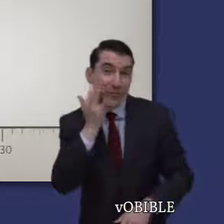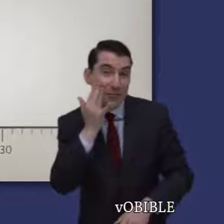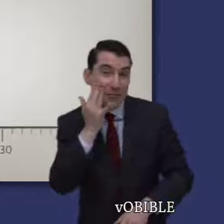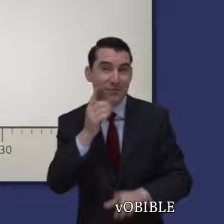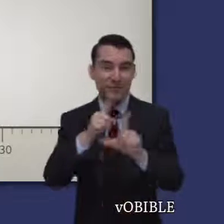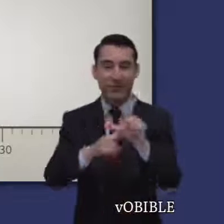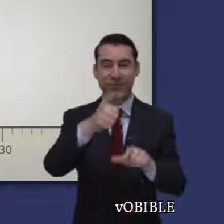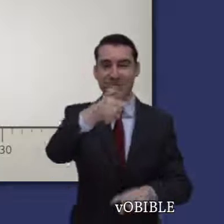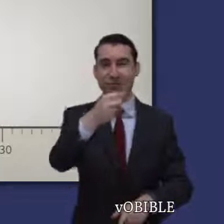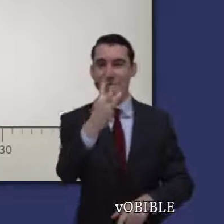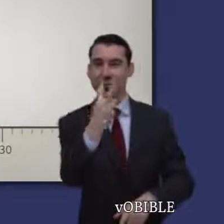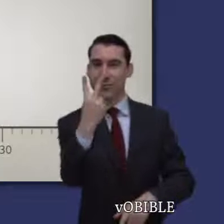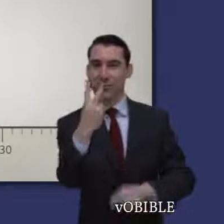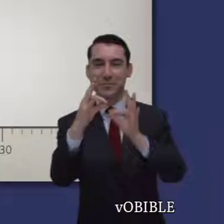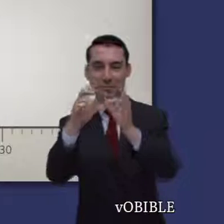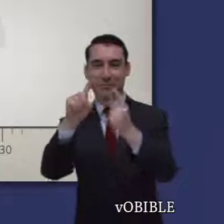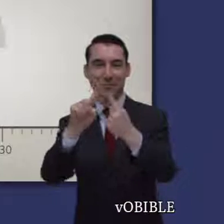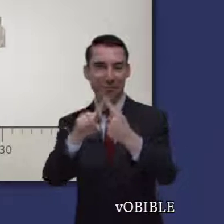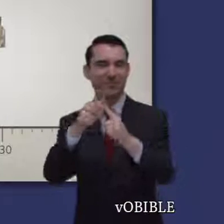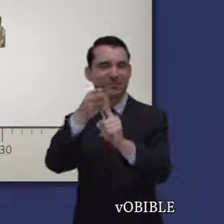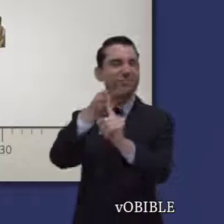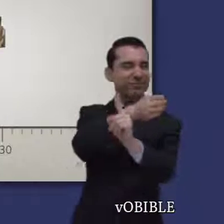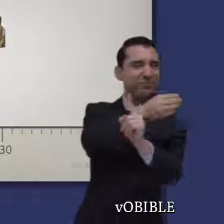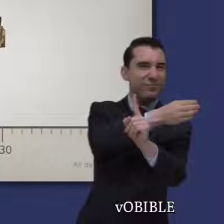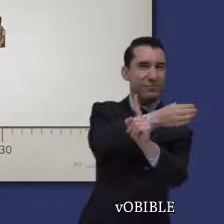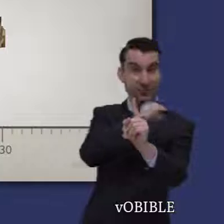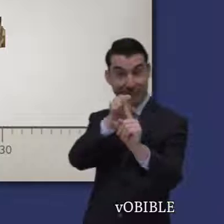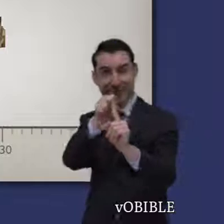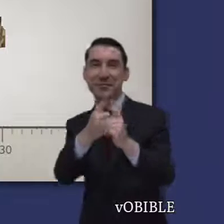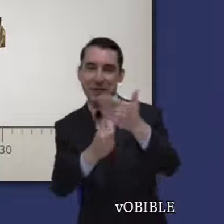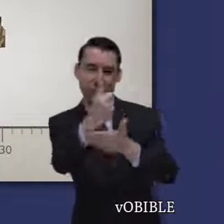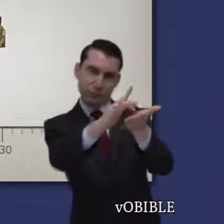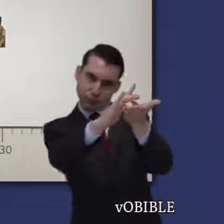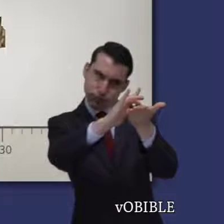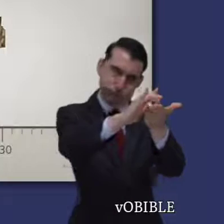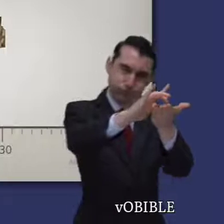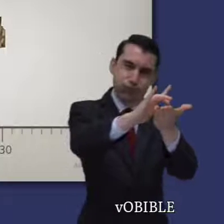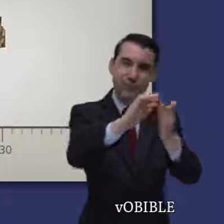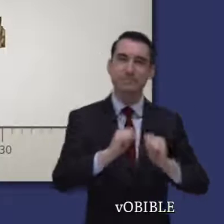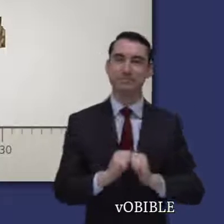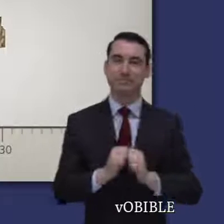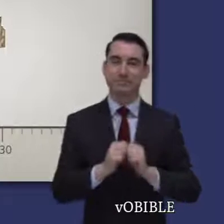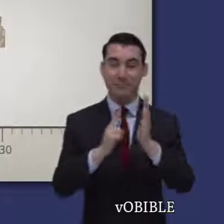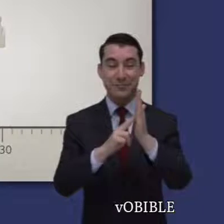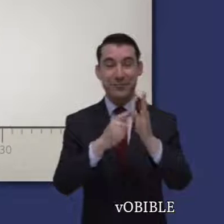The book of Nahum was completed sometime before 632 BCE. The year Nineveh was